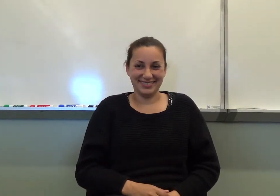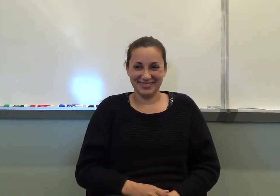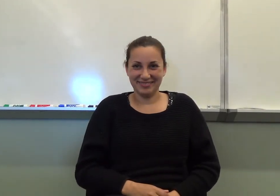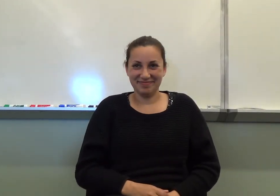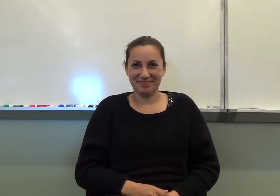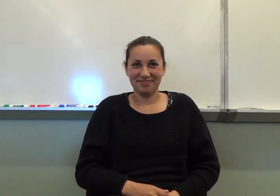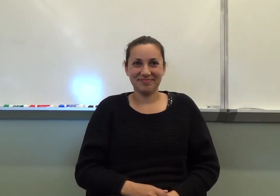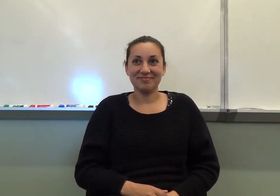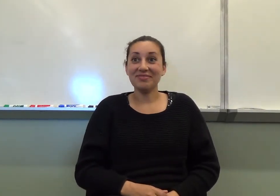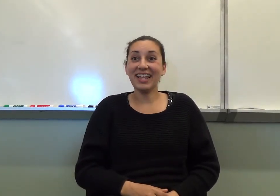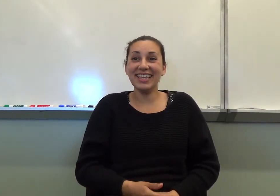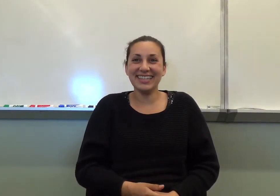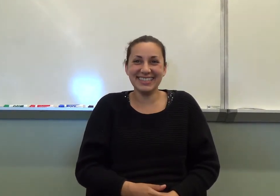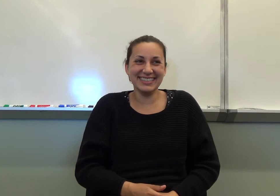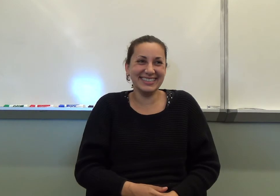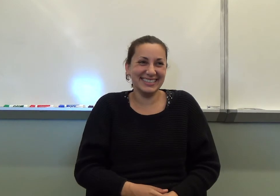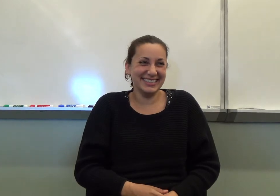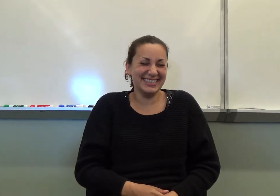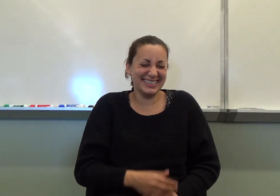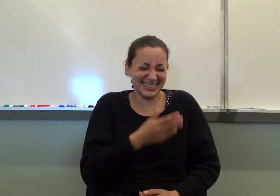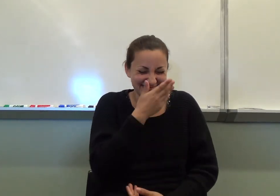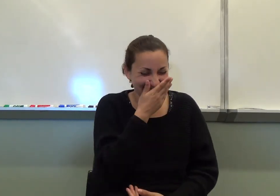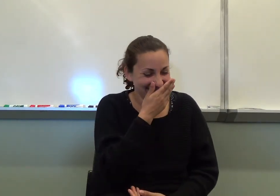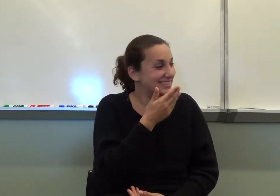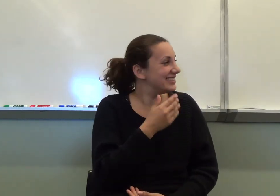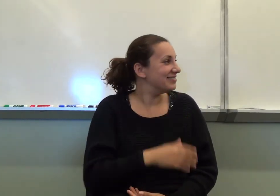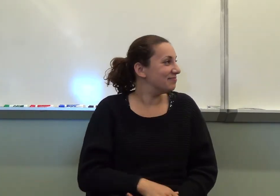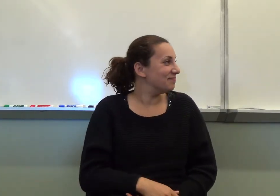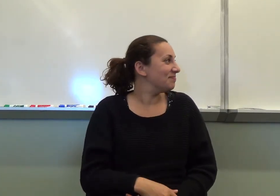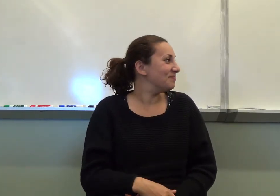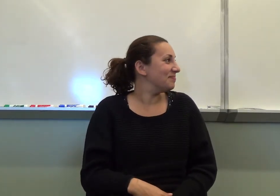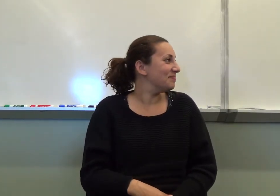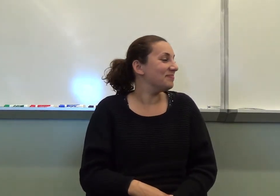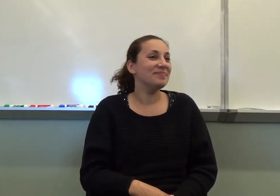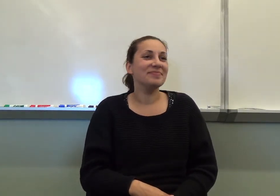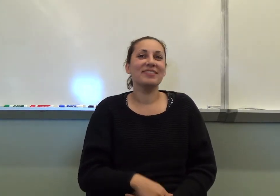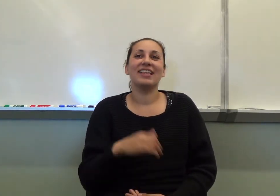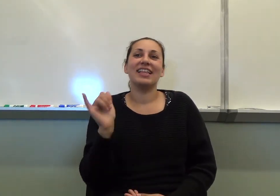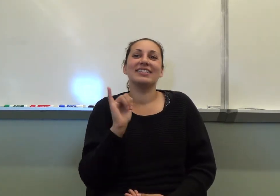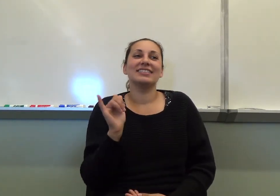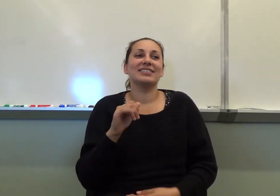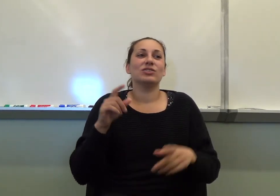All right, let us do some ancient Greek mathematics here.